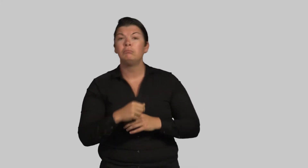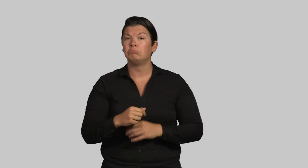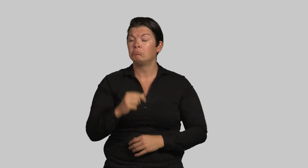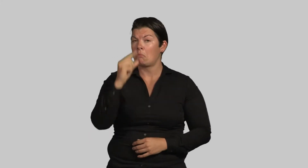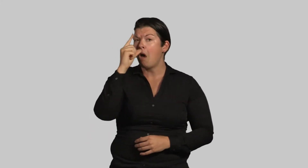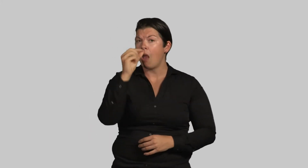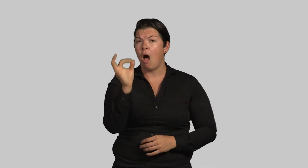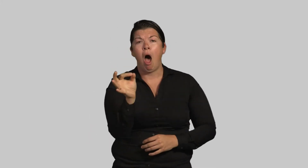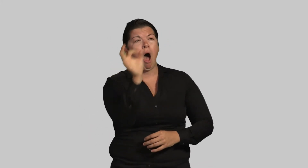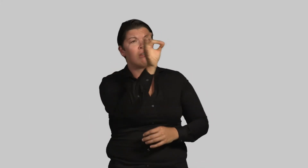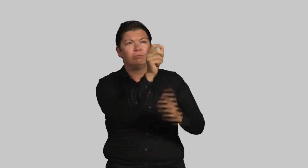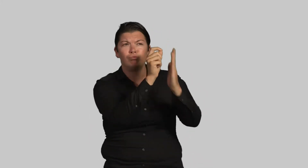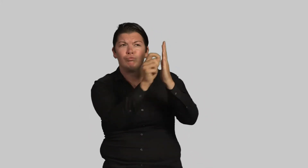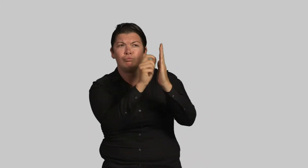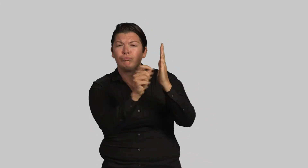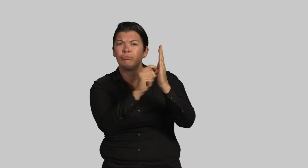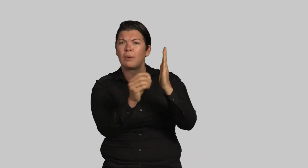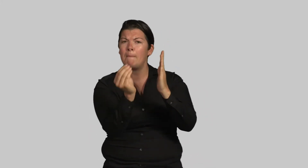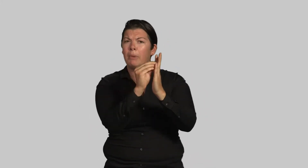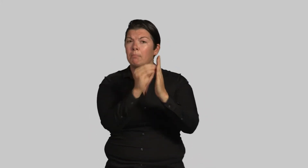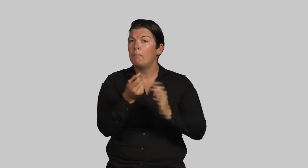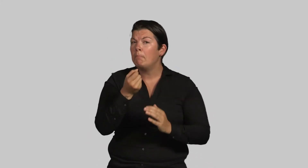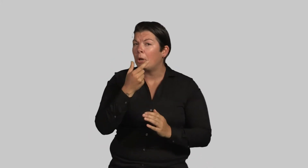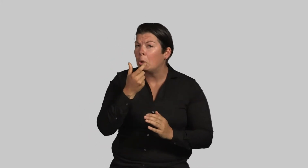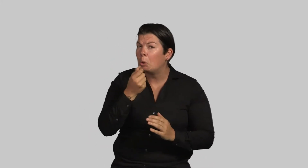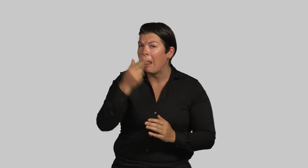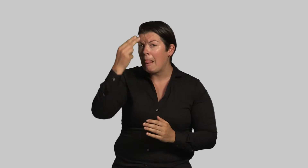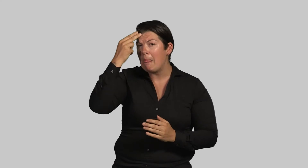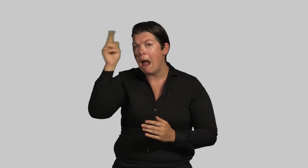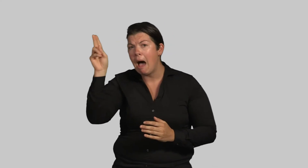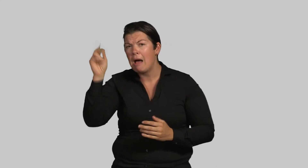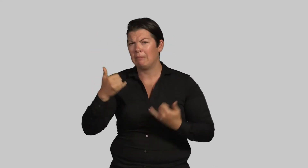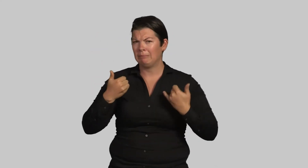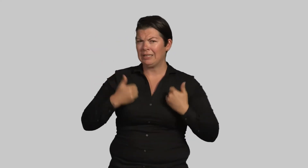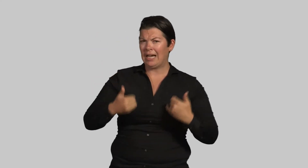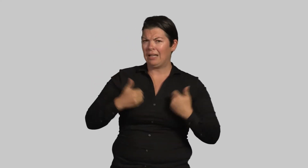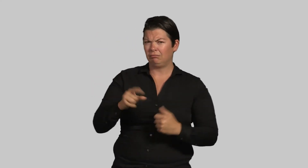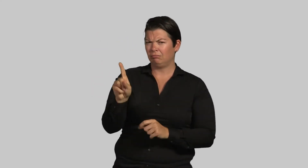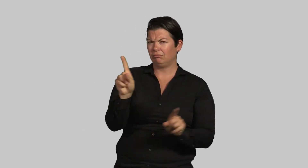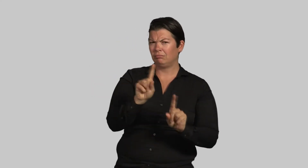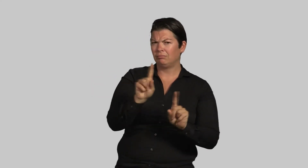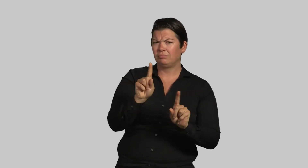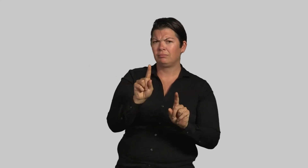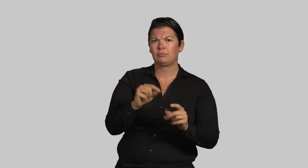So, if you don't understand, it's important to ask the information to be repeated and written down.